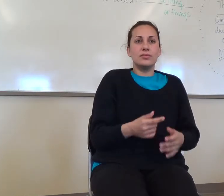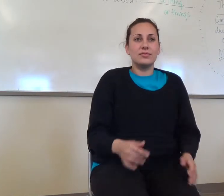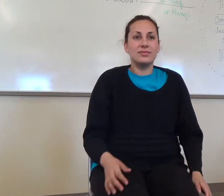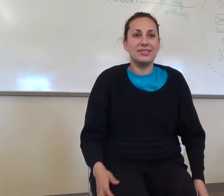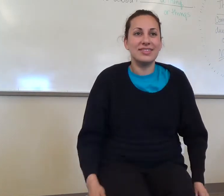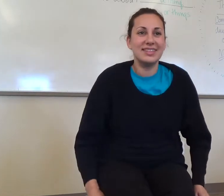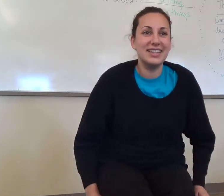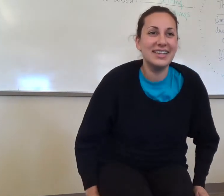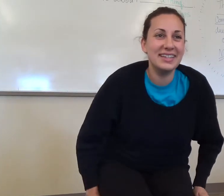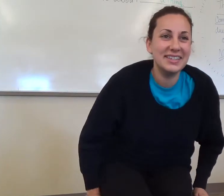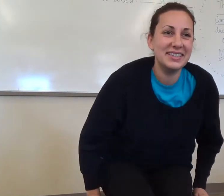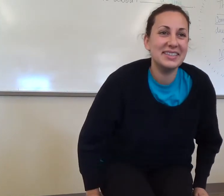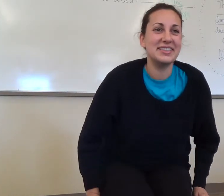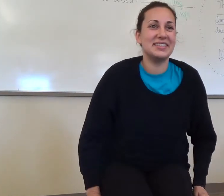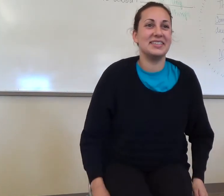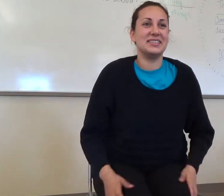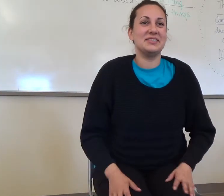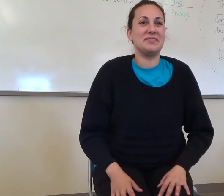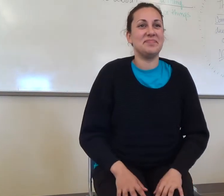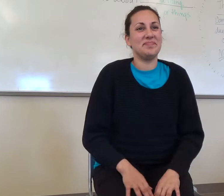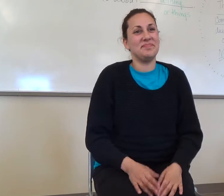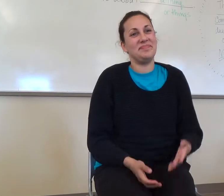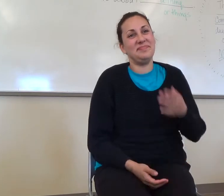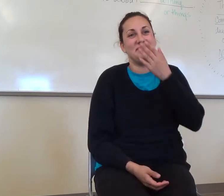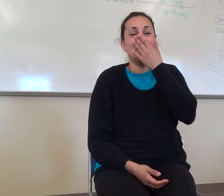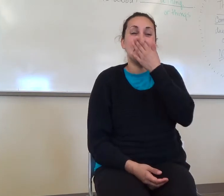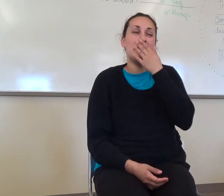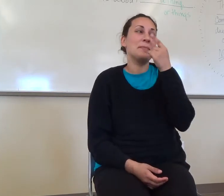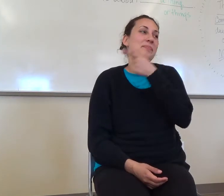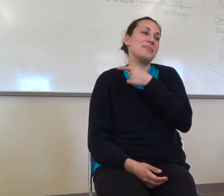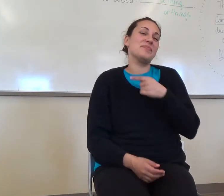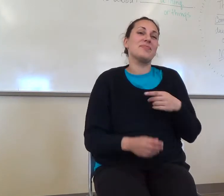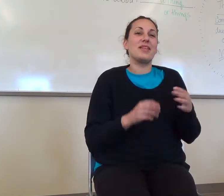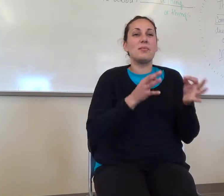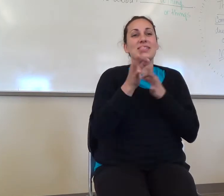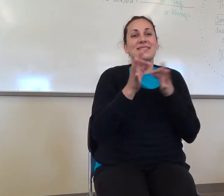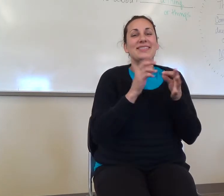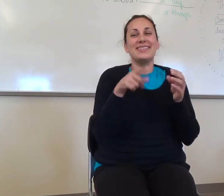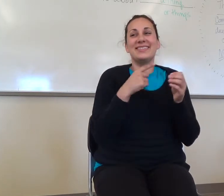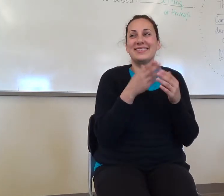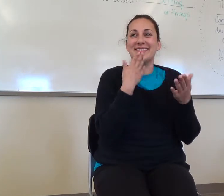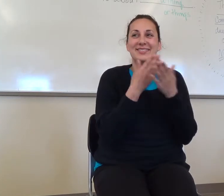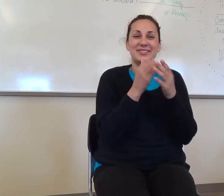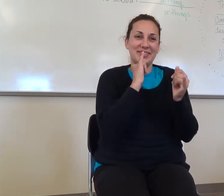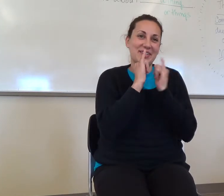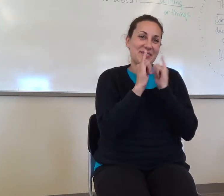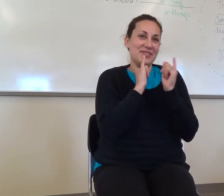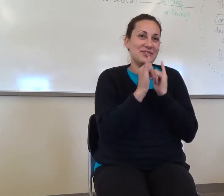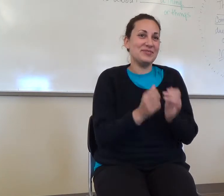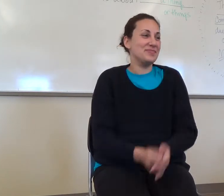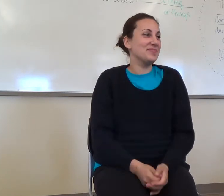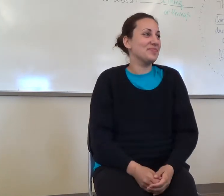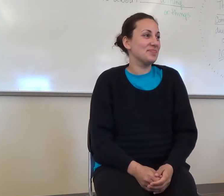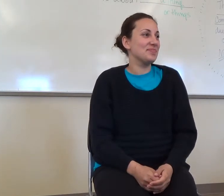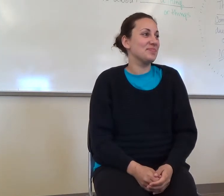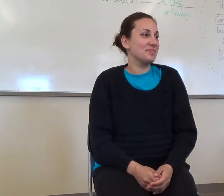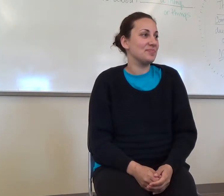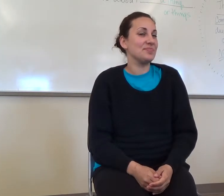this about? Good interviews, yeah. Use this. This isn't just for